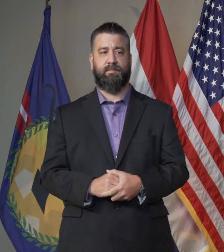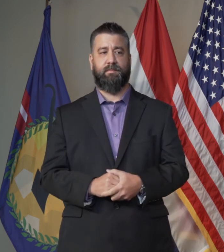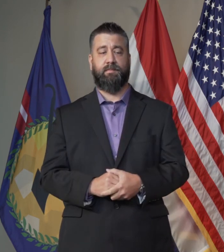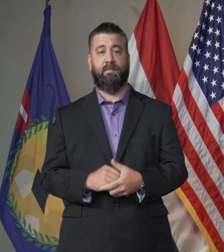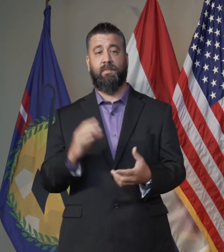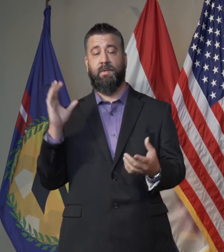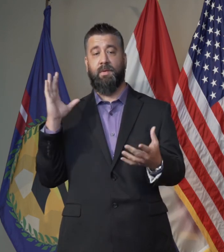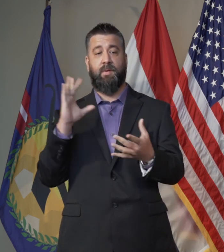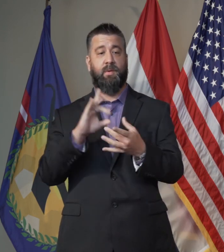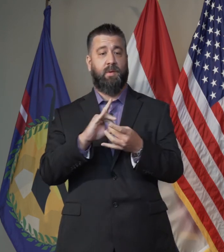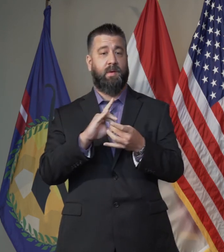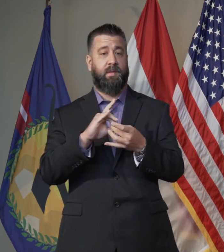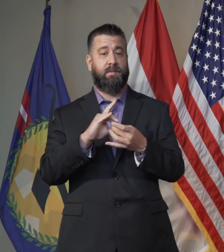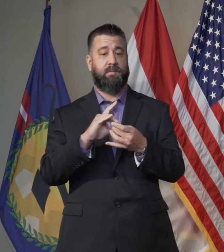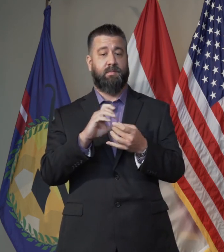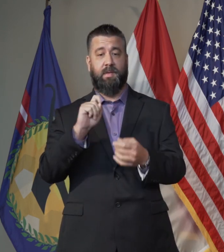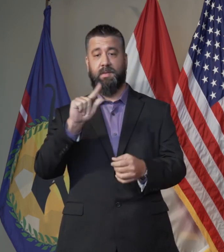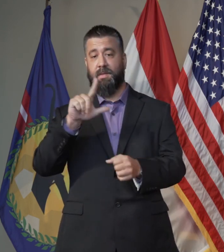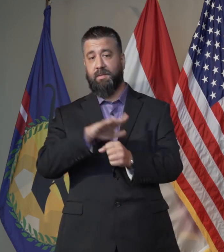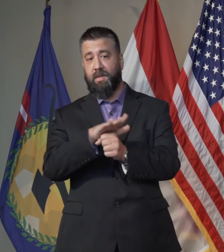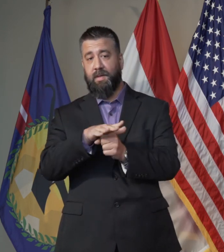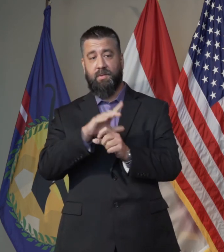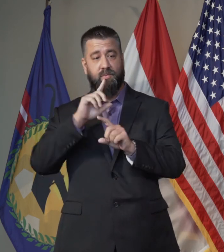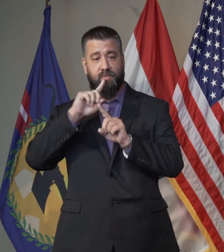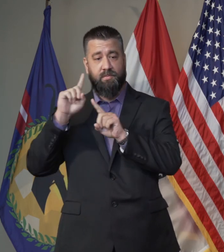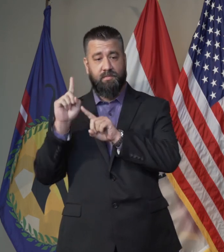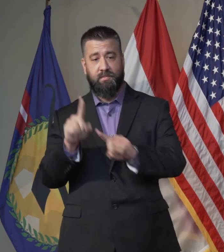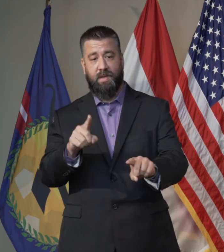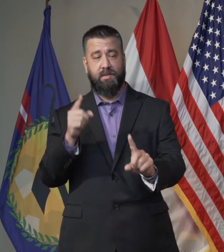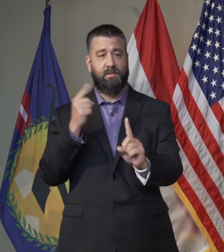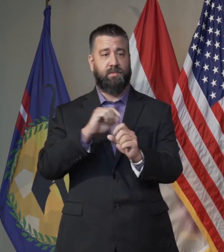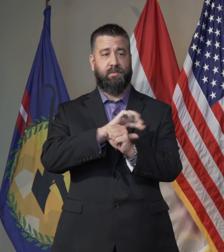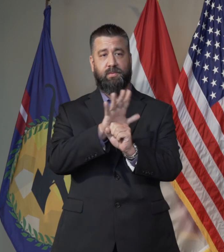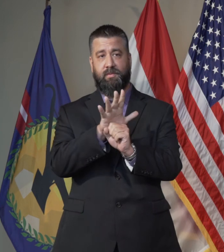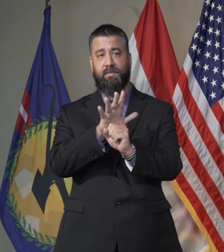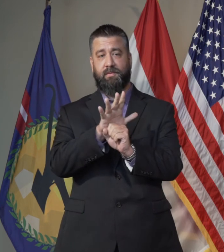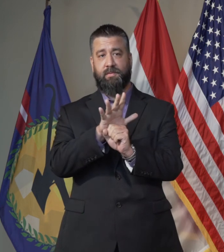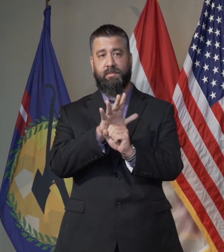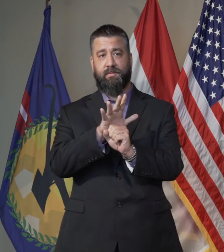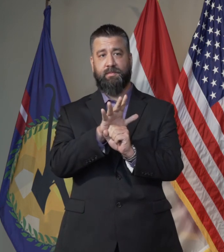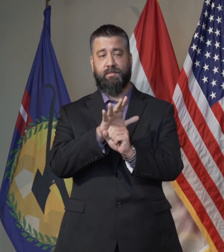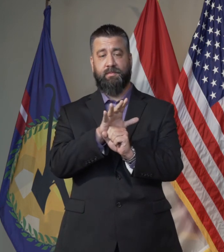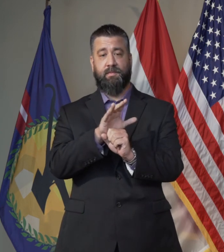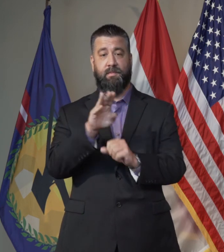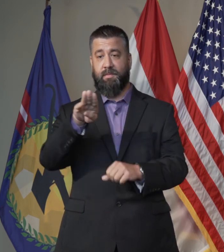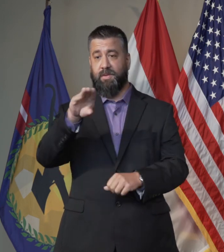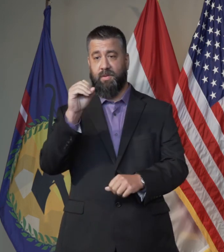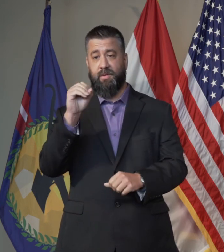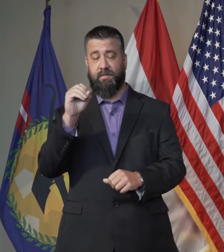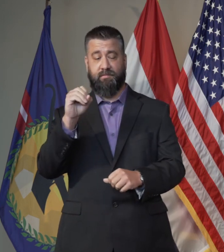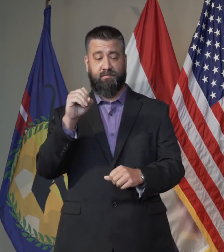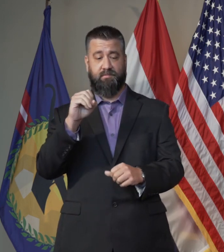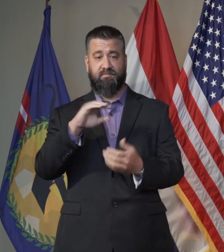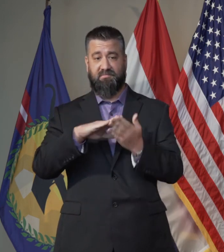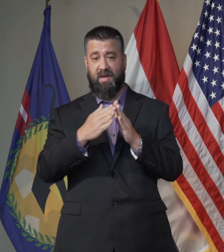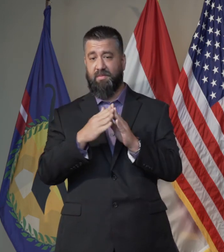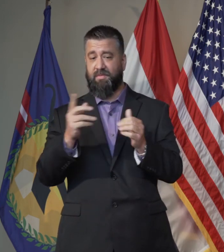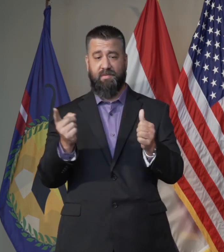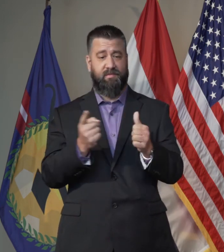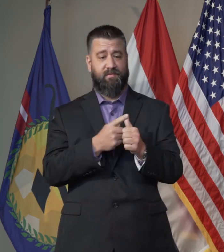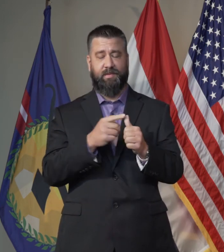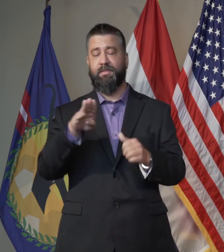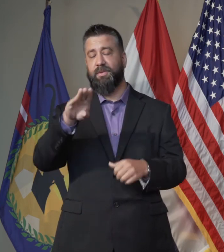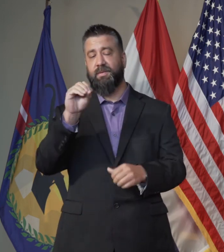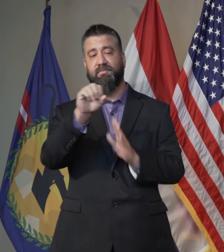Regarding St. Louis County's response to the pandemic, in St. Louis County, we were the first hit and the hardest hit in Missouri.